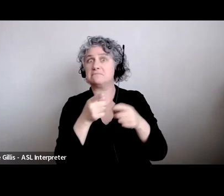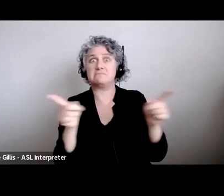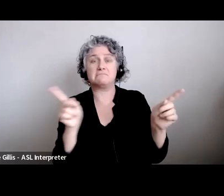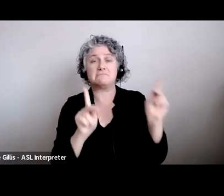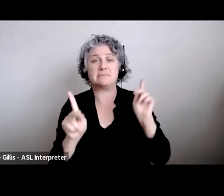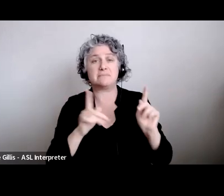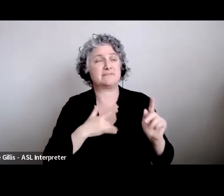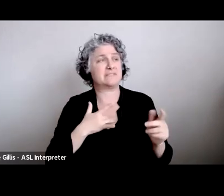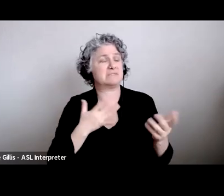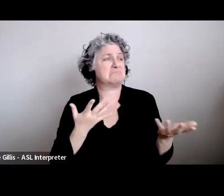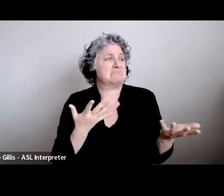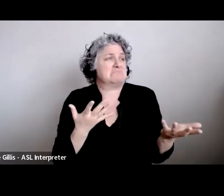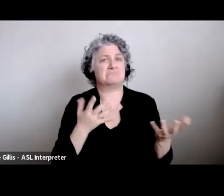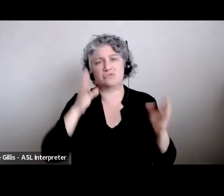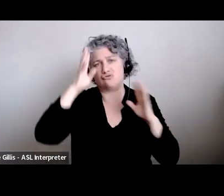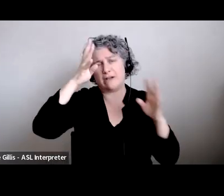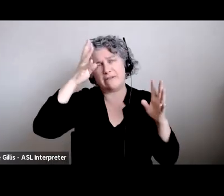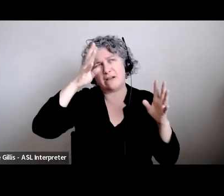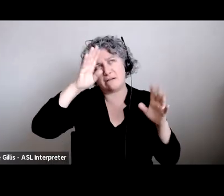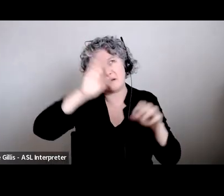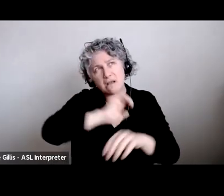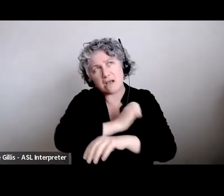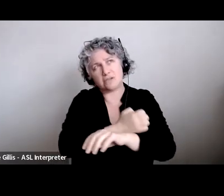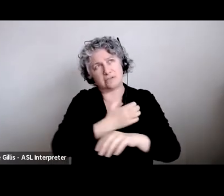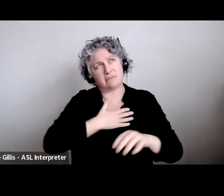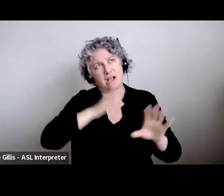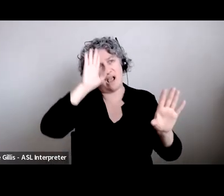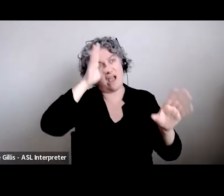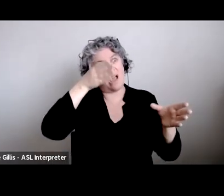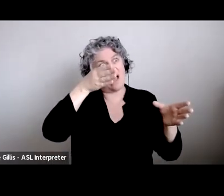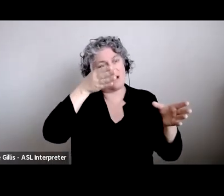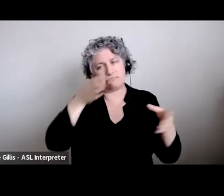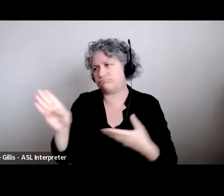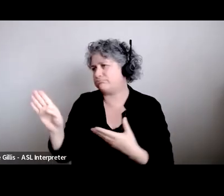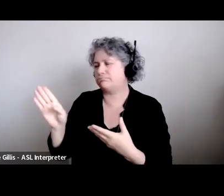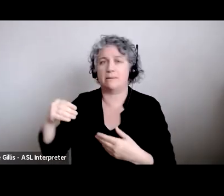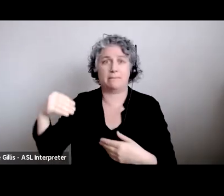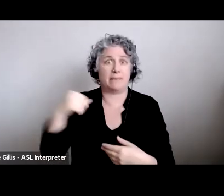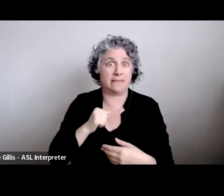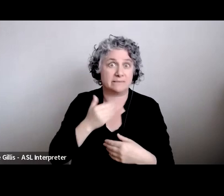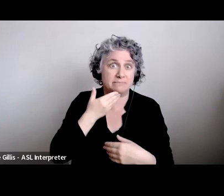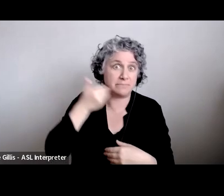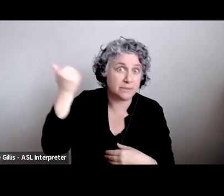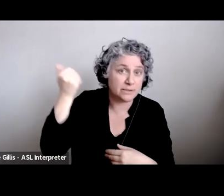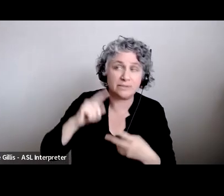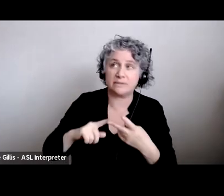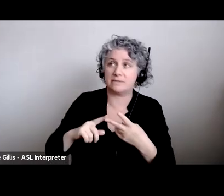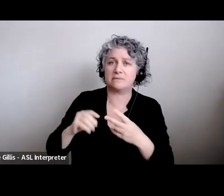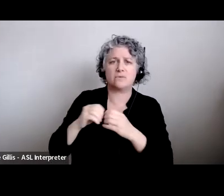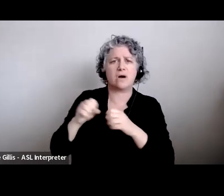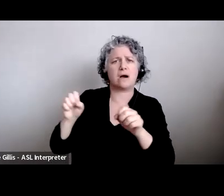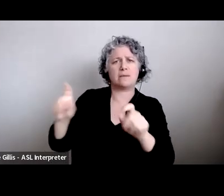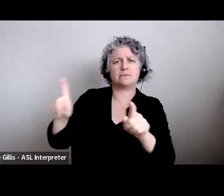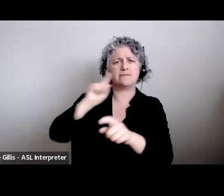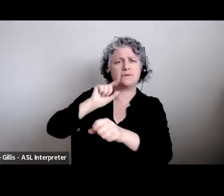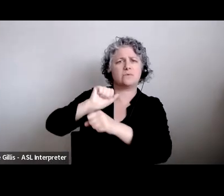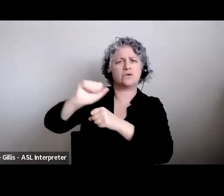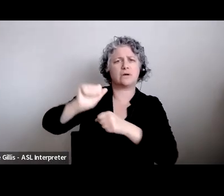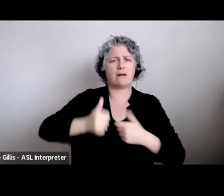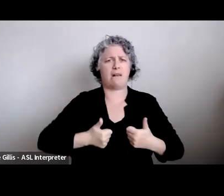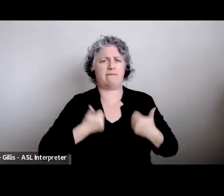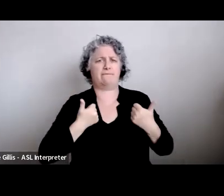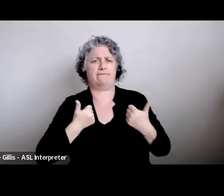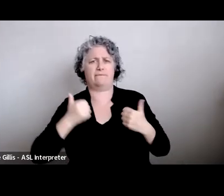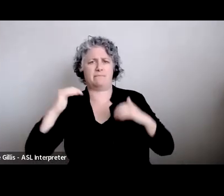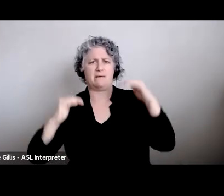to take their creativity and their energy that pays them better and gives them better chance for a work-life balance. And so if